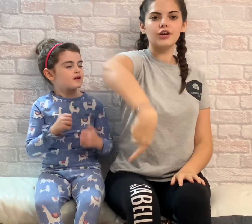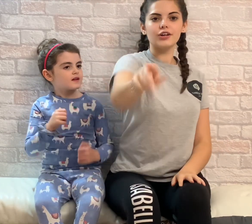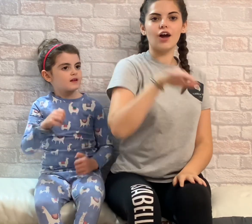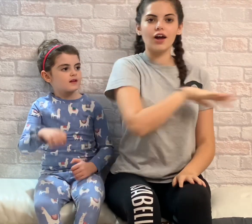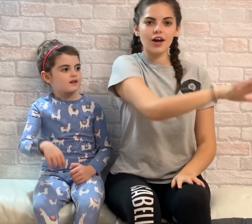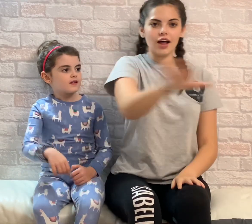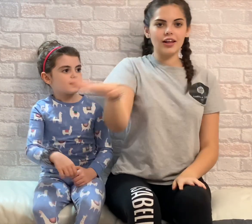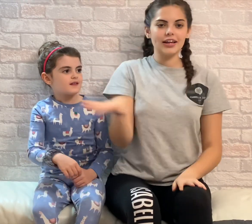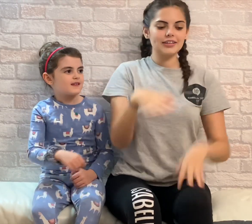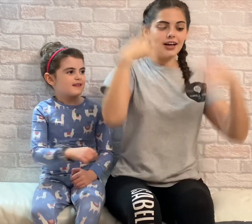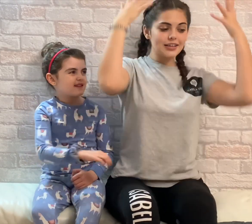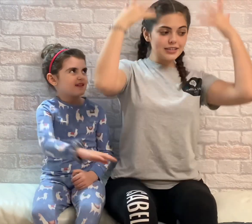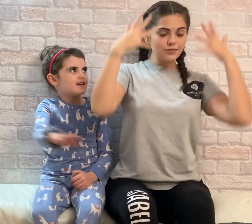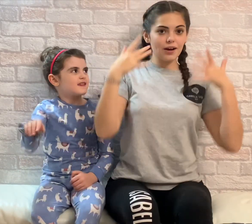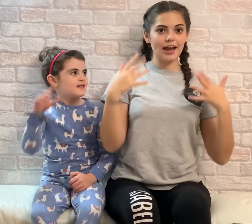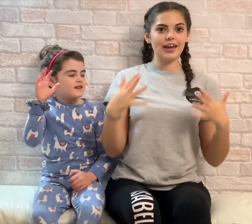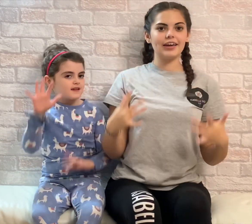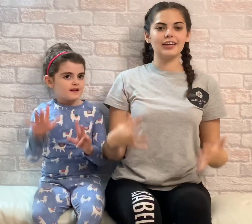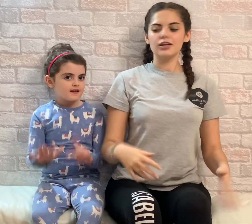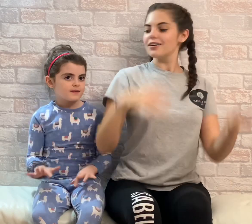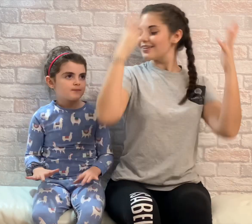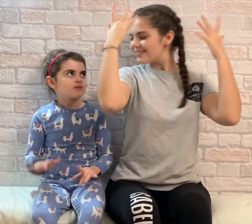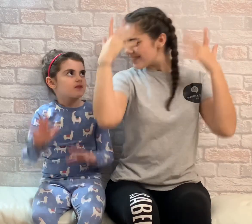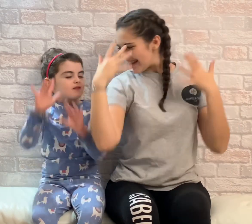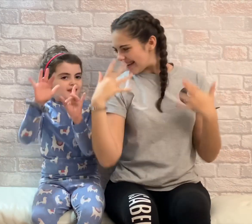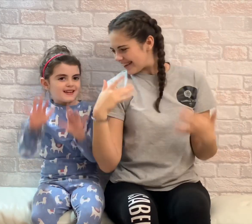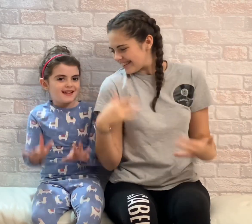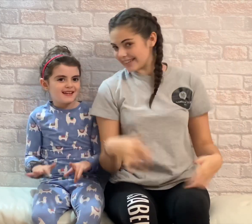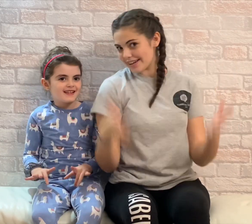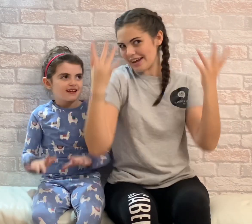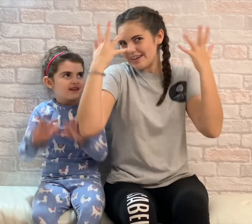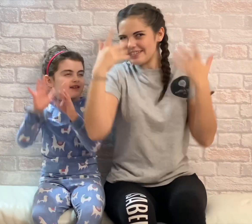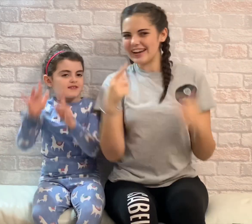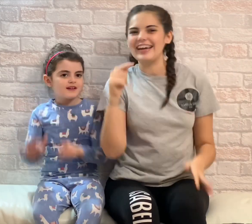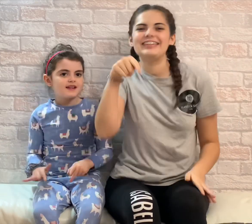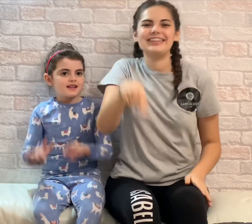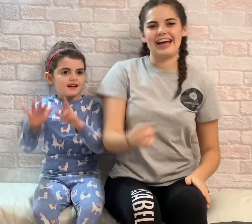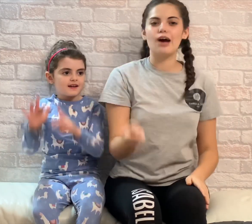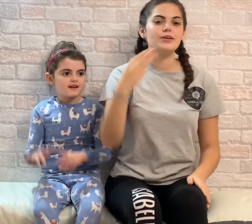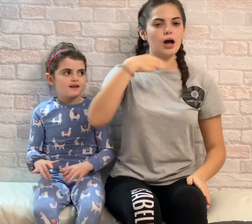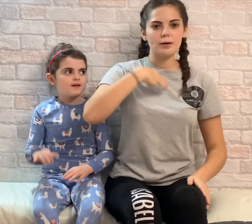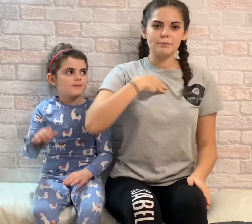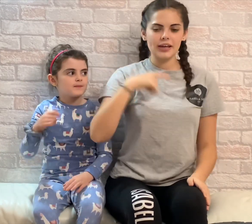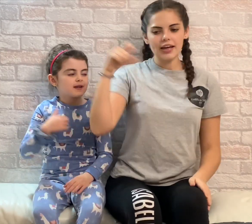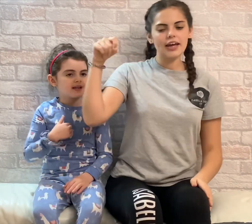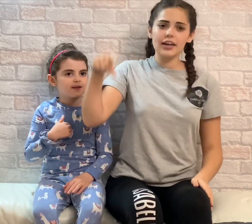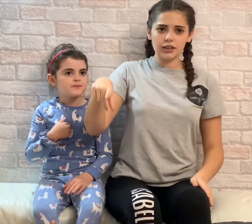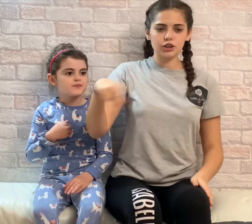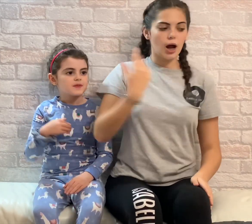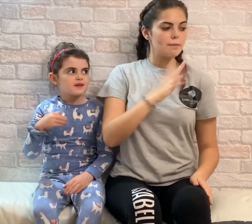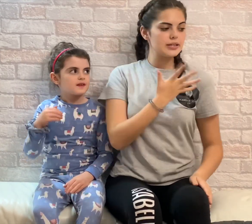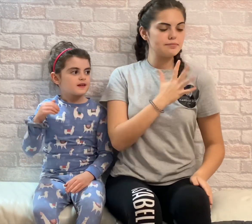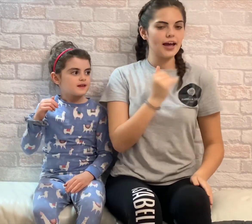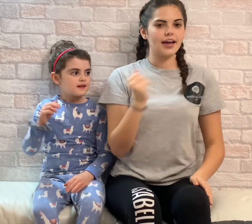don't know, it doesn't rain, rain, rain down on me. Each drop is